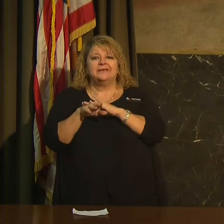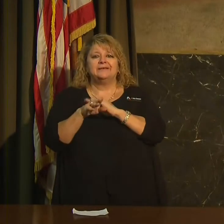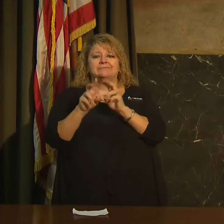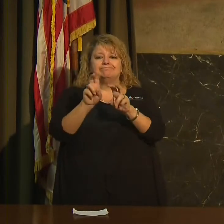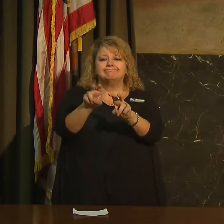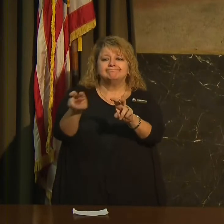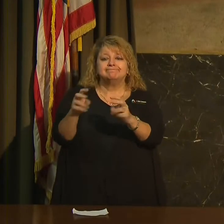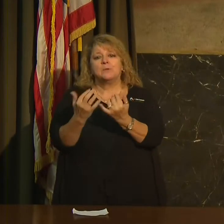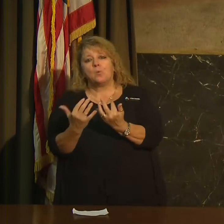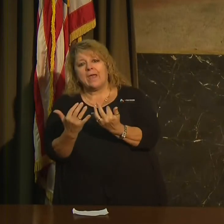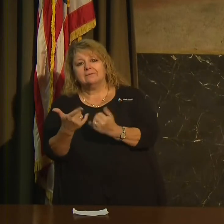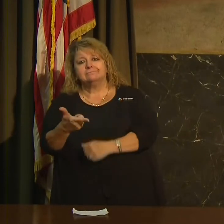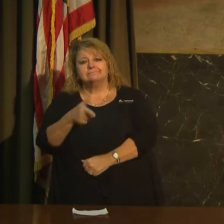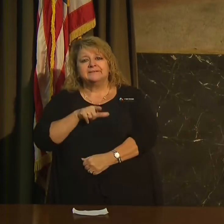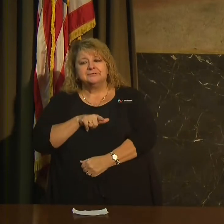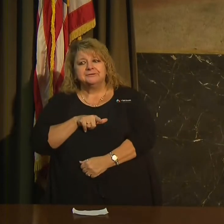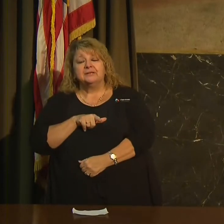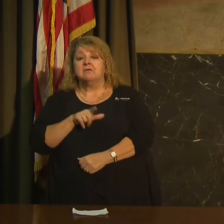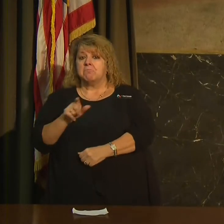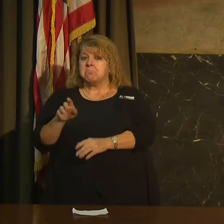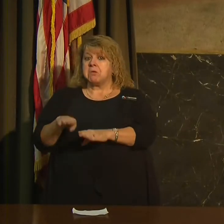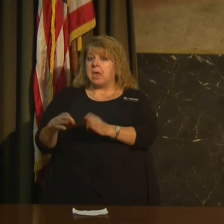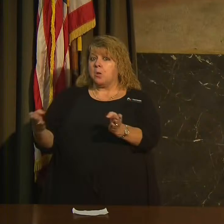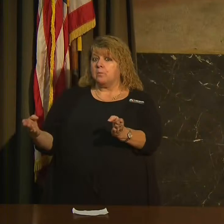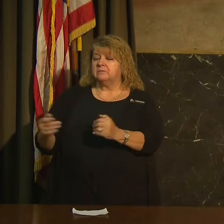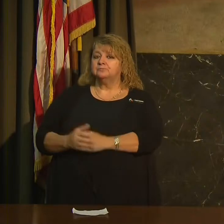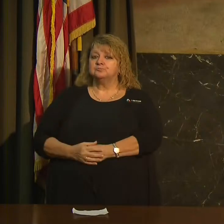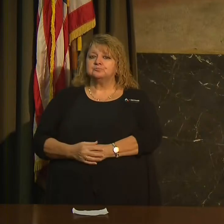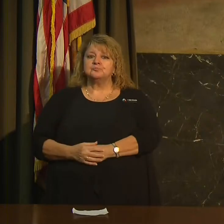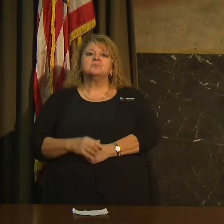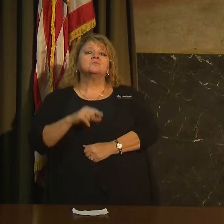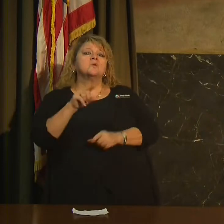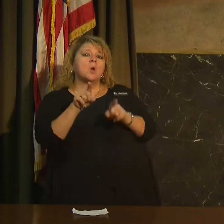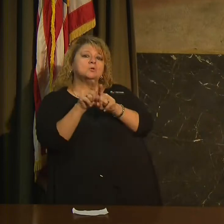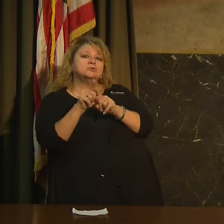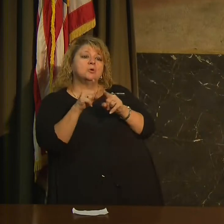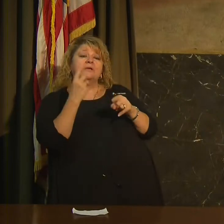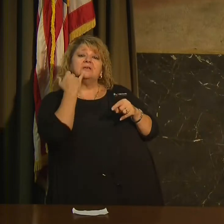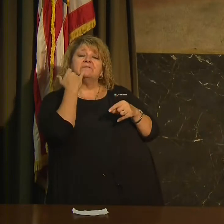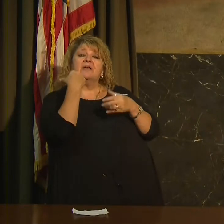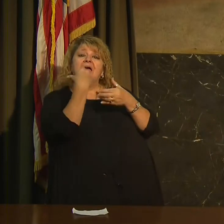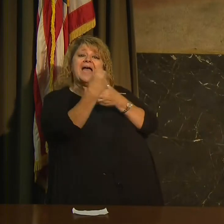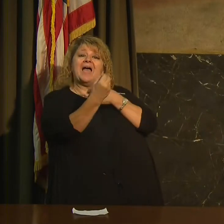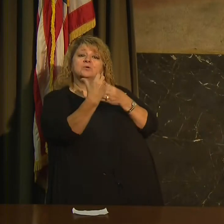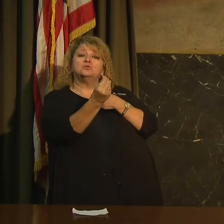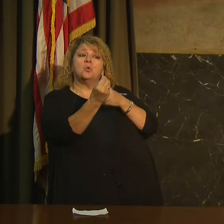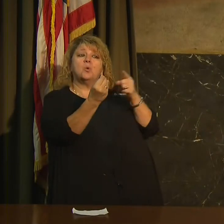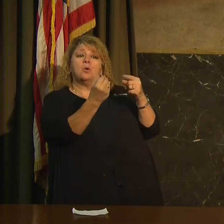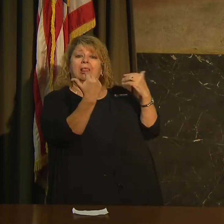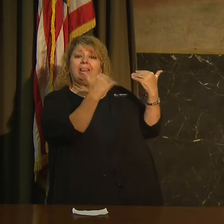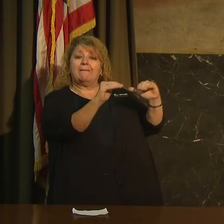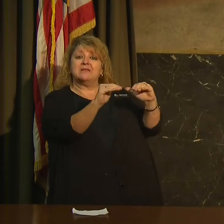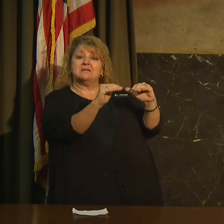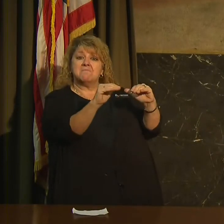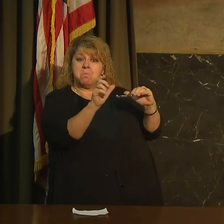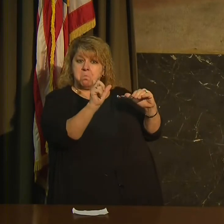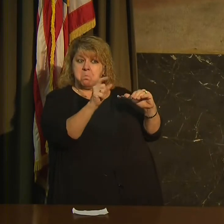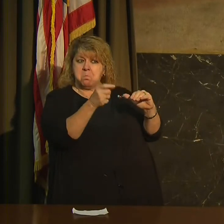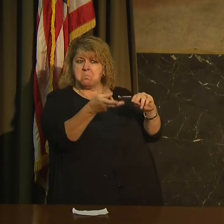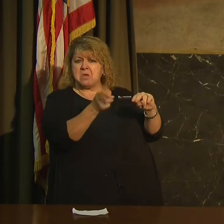waiting areas, and removes outdoor limitations on crowds.